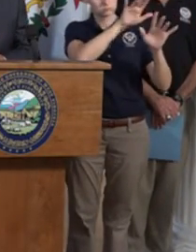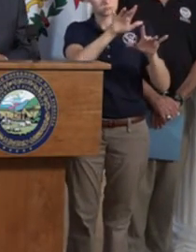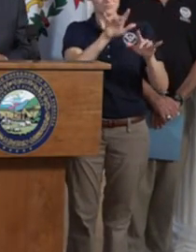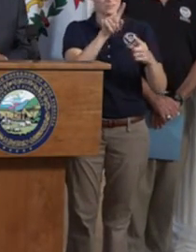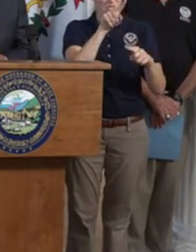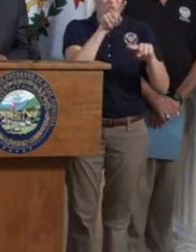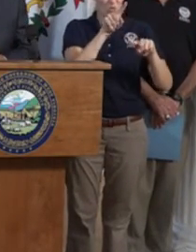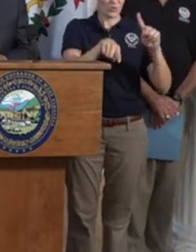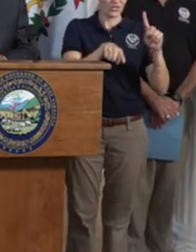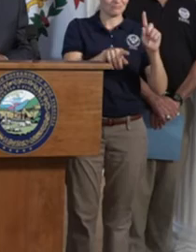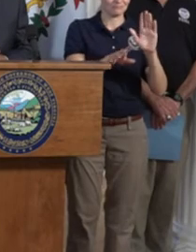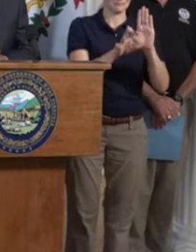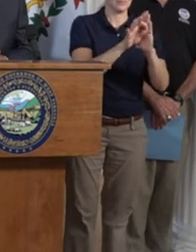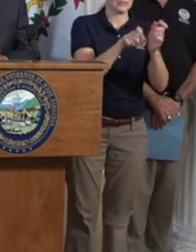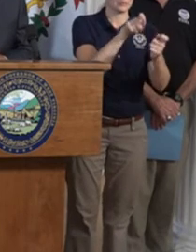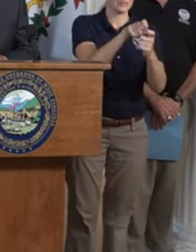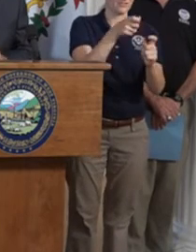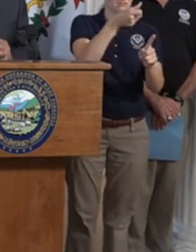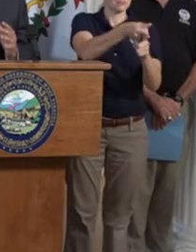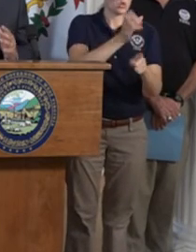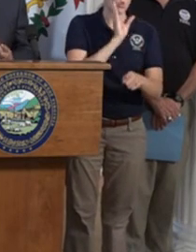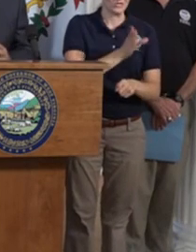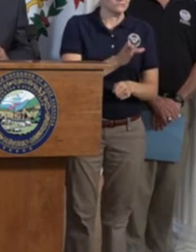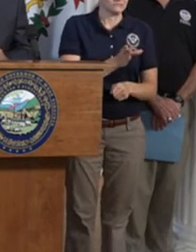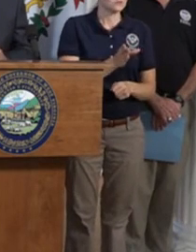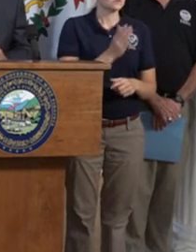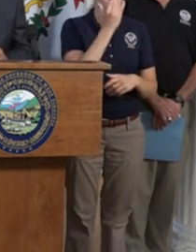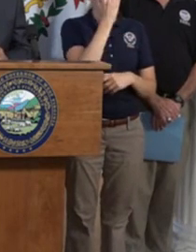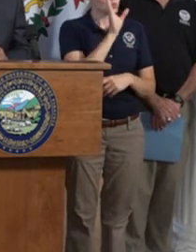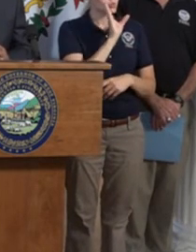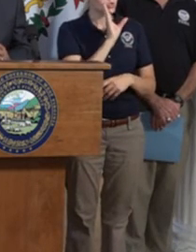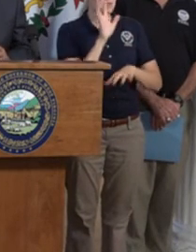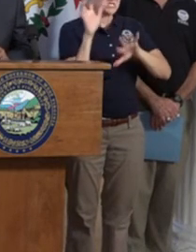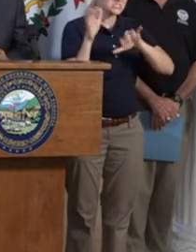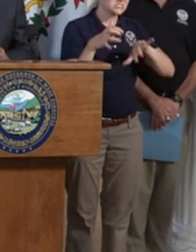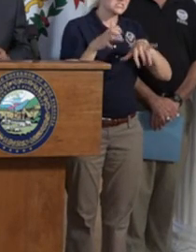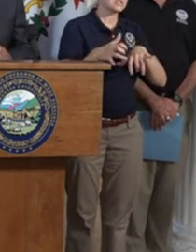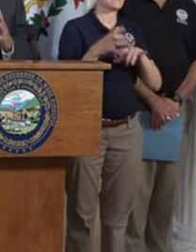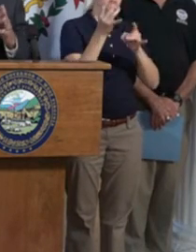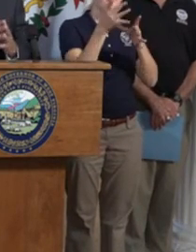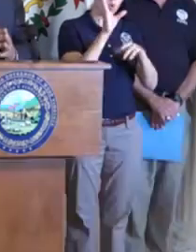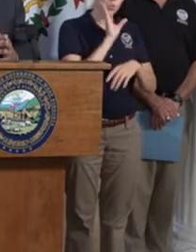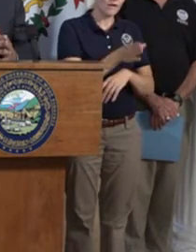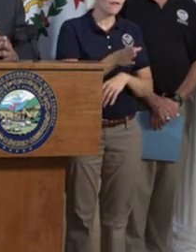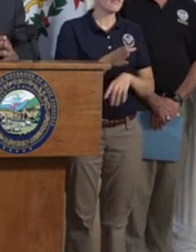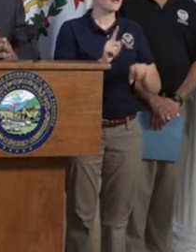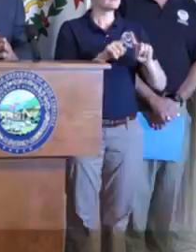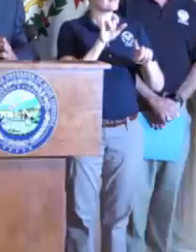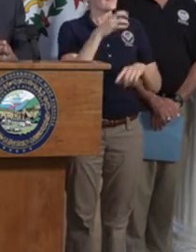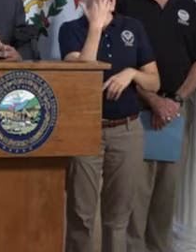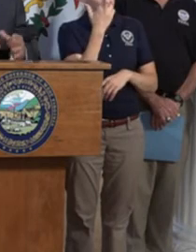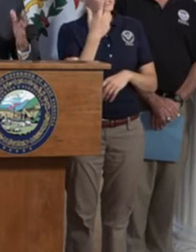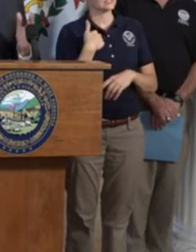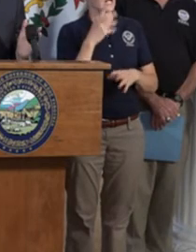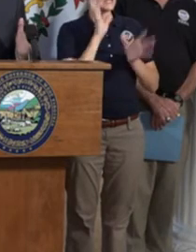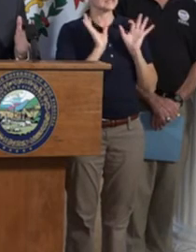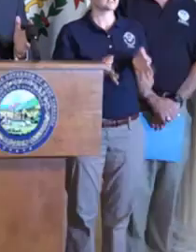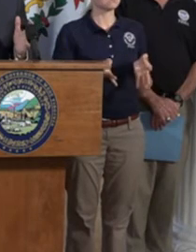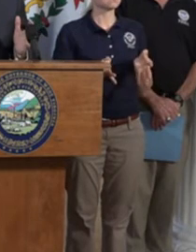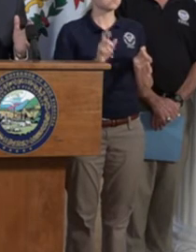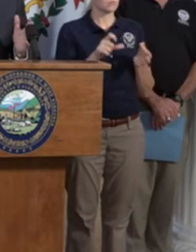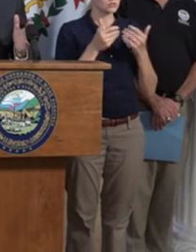exactly pinpoint where it was going to hit. We knew it was going to be heavy downpours, but that's the reason I went ahead and declared the